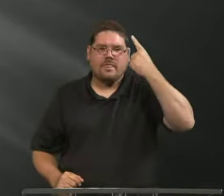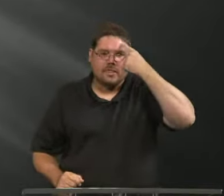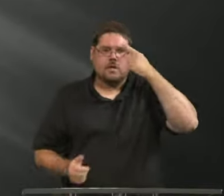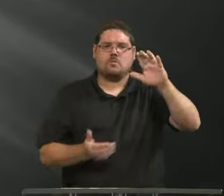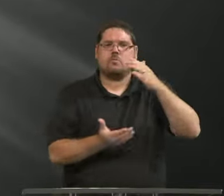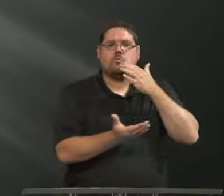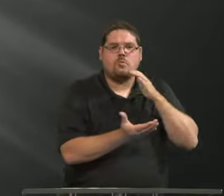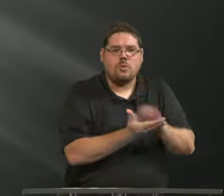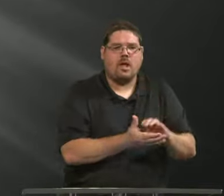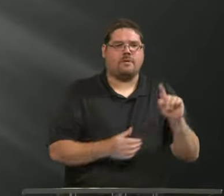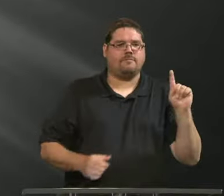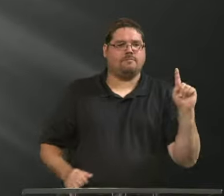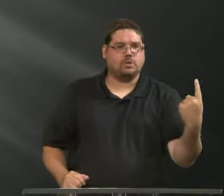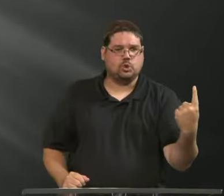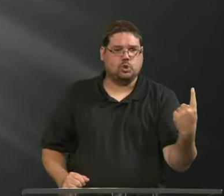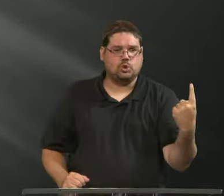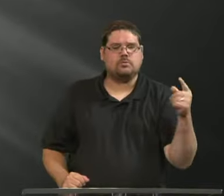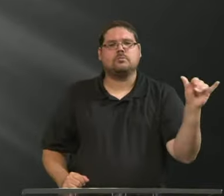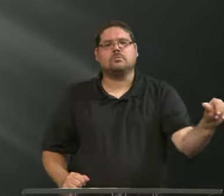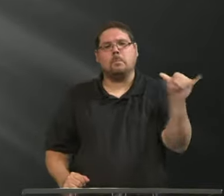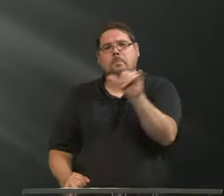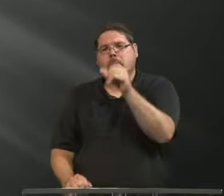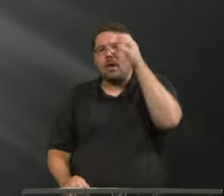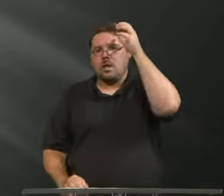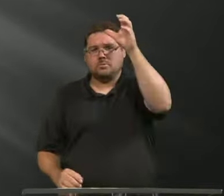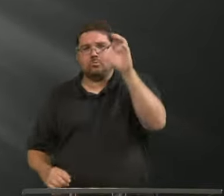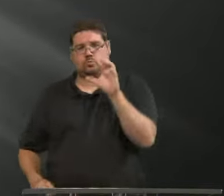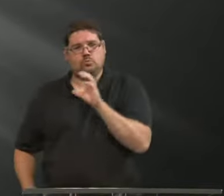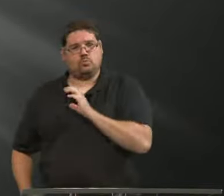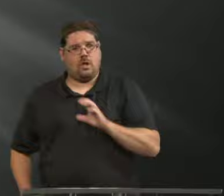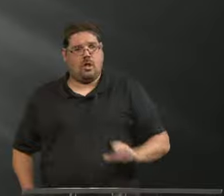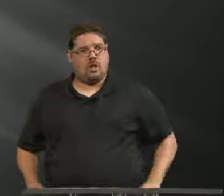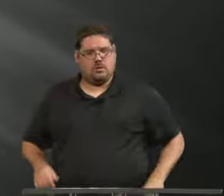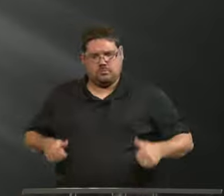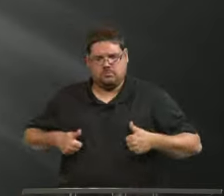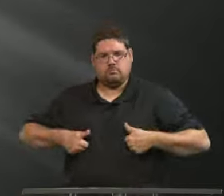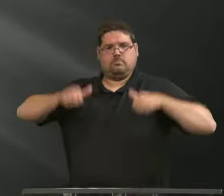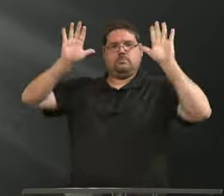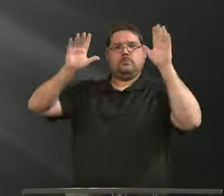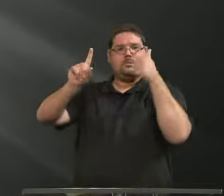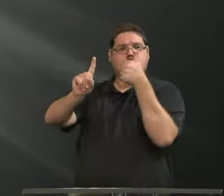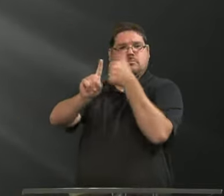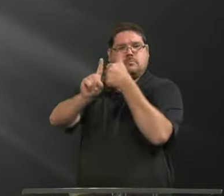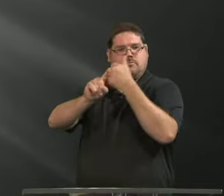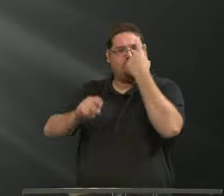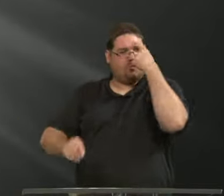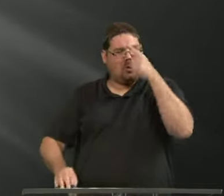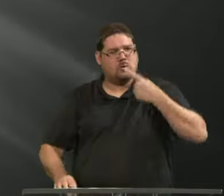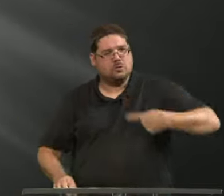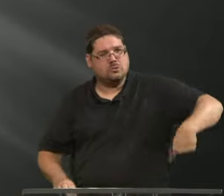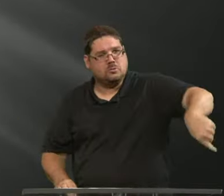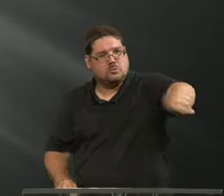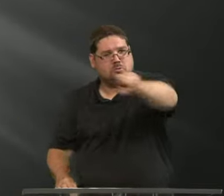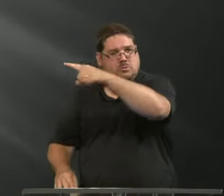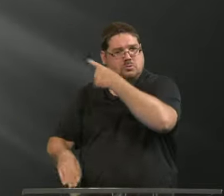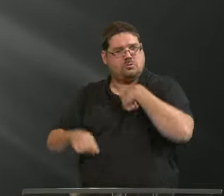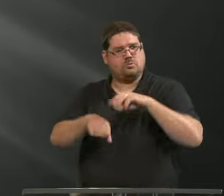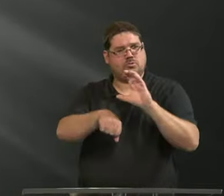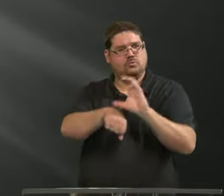But we know what love means. It doesn't mean the husband thinks of himself. No, he thinks of his wife. Just like Christ loved the church and